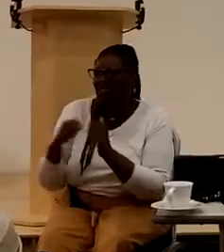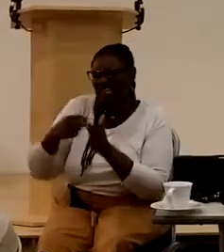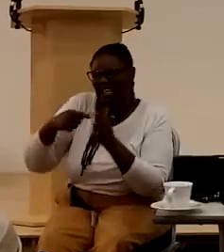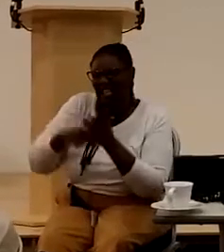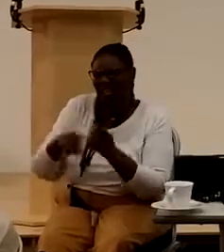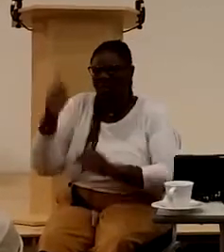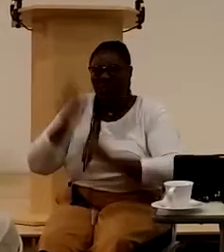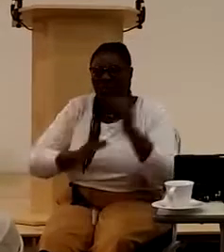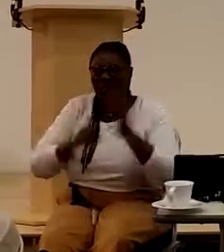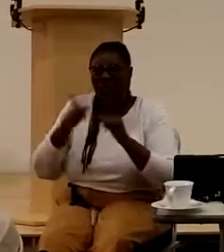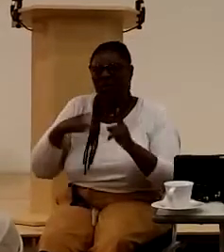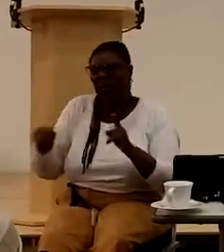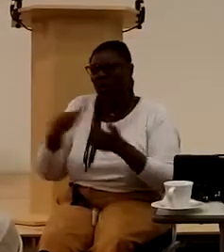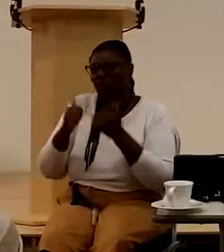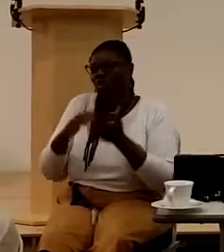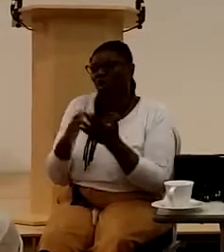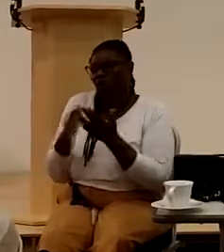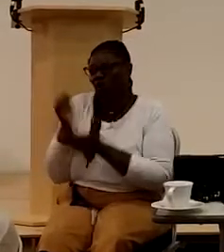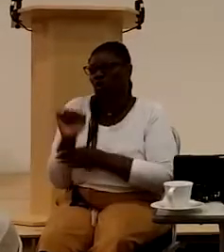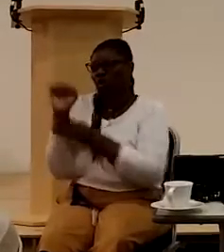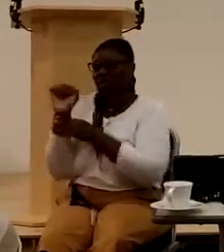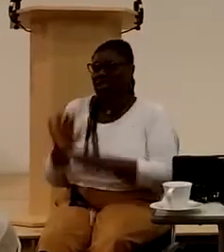One of the building blocks is socialism.